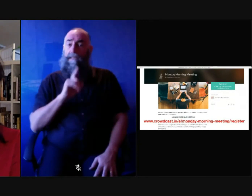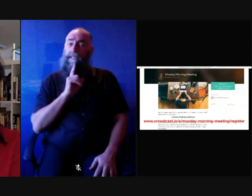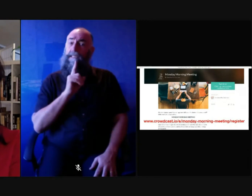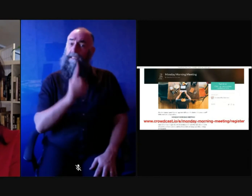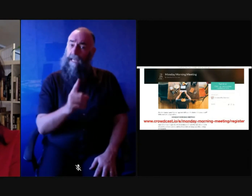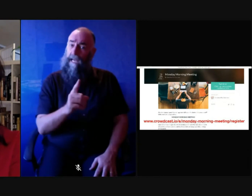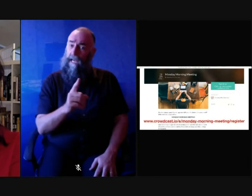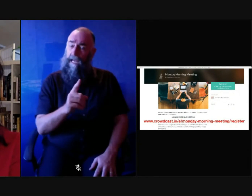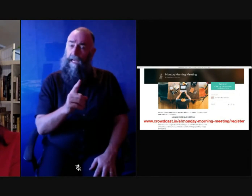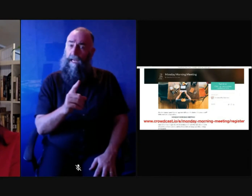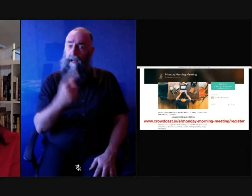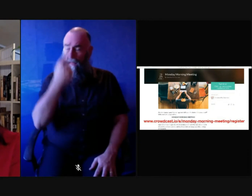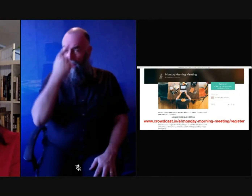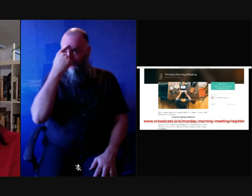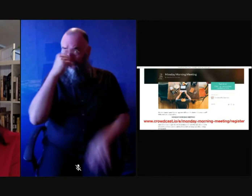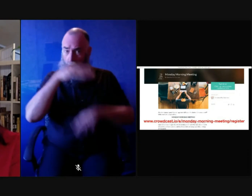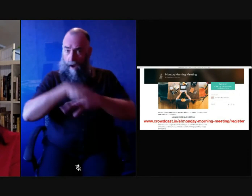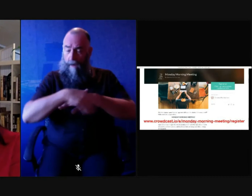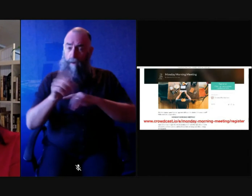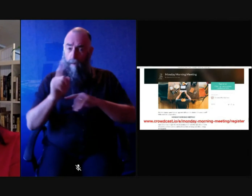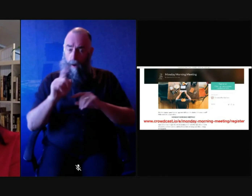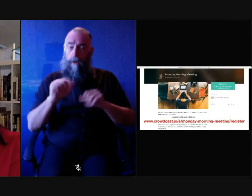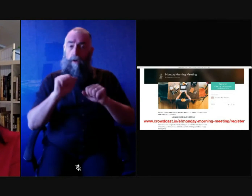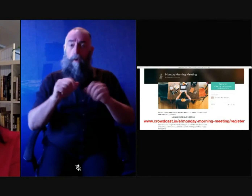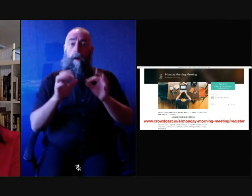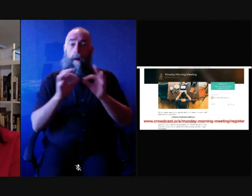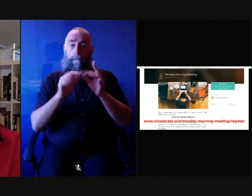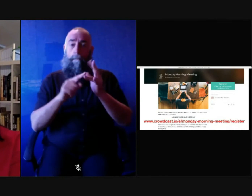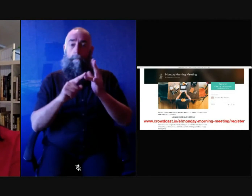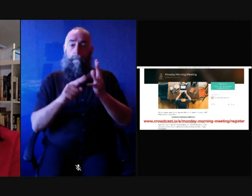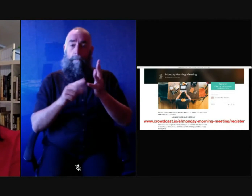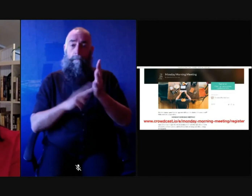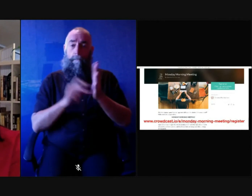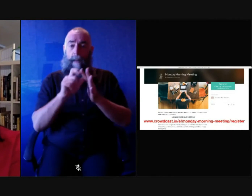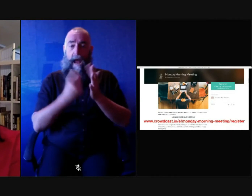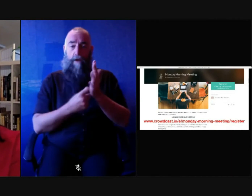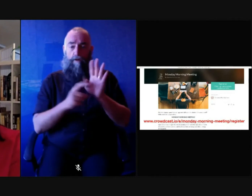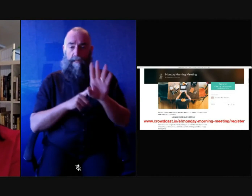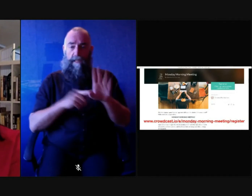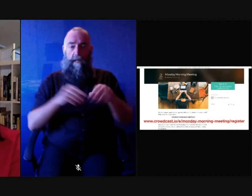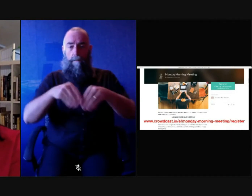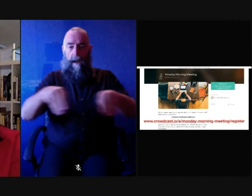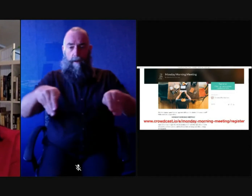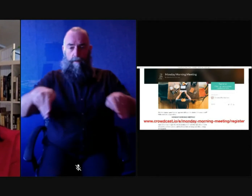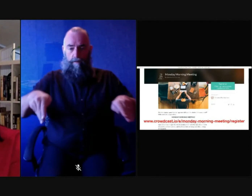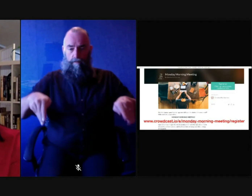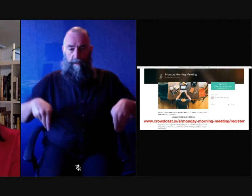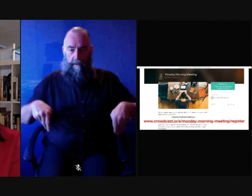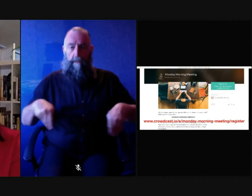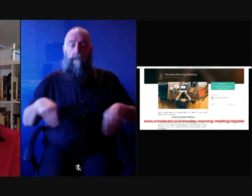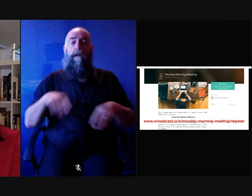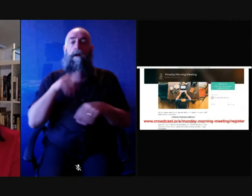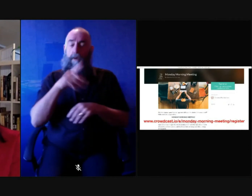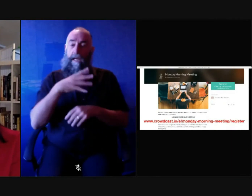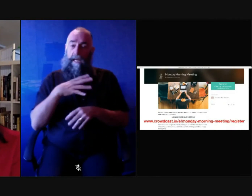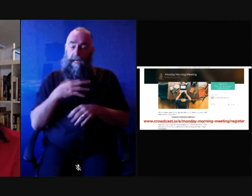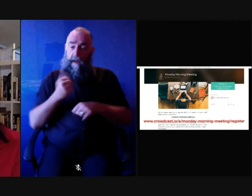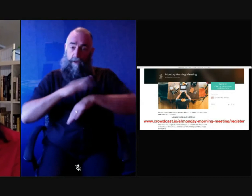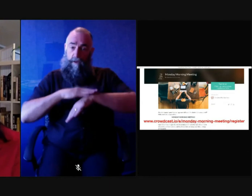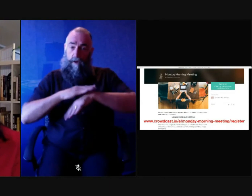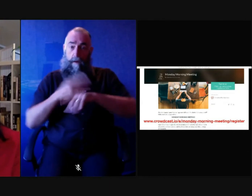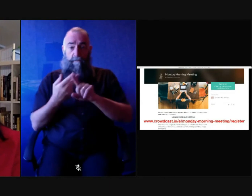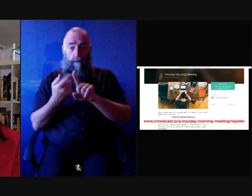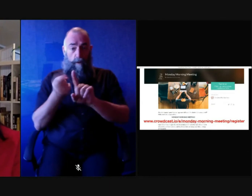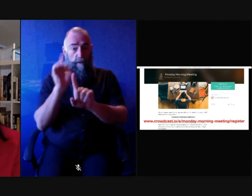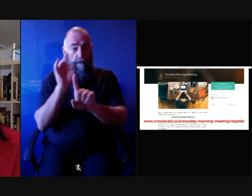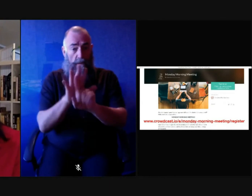to be important for you to be really firm about not only creating those blocks of time for yourself, but also insisting that